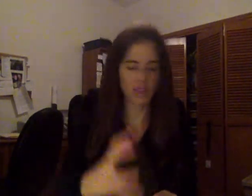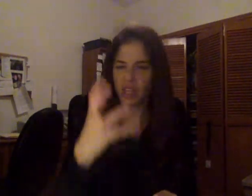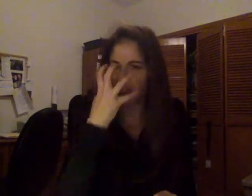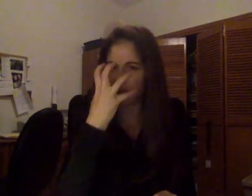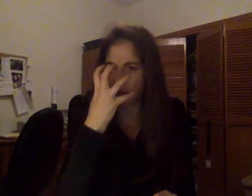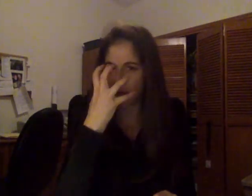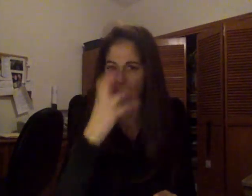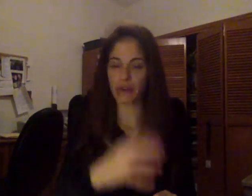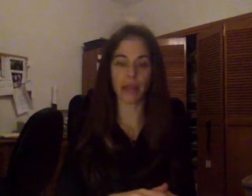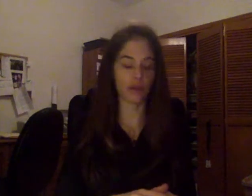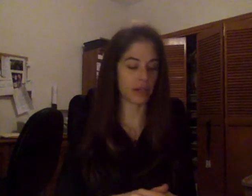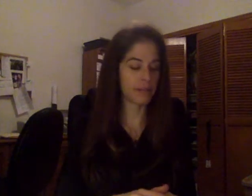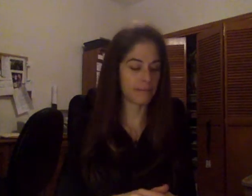To be mad or angry.